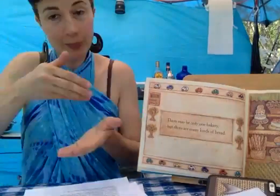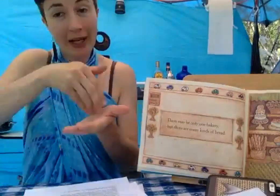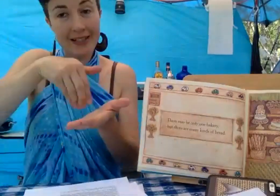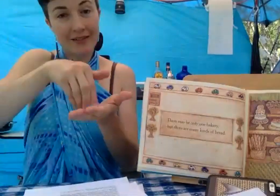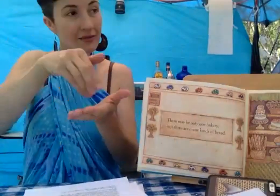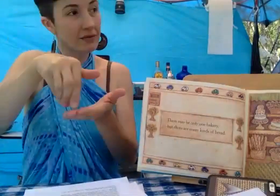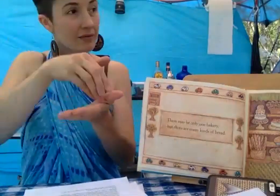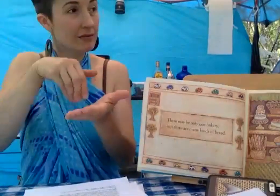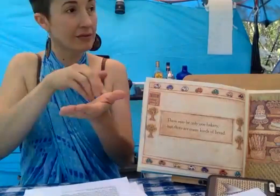bread.